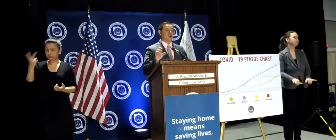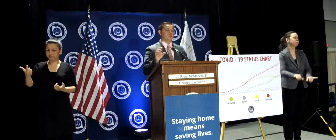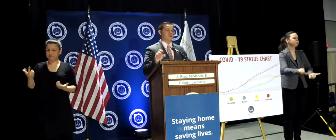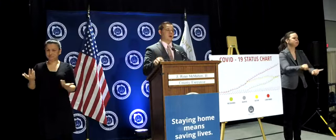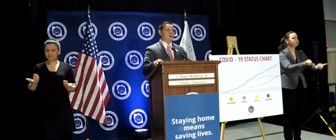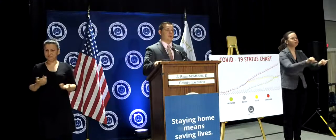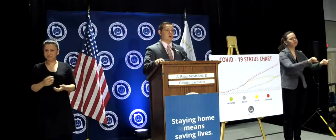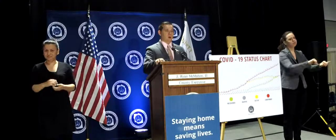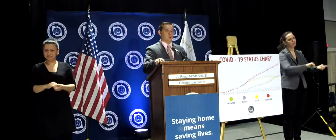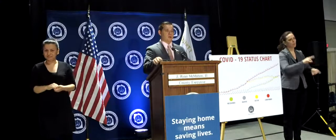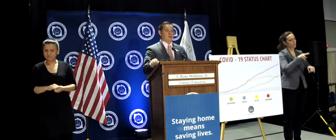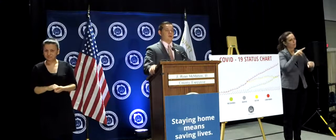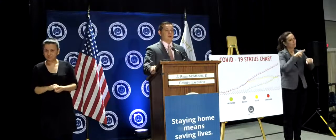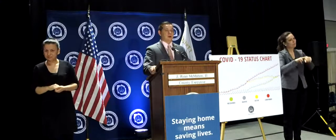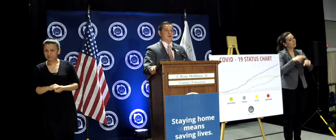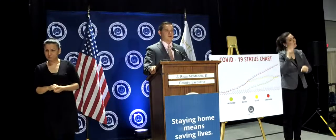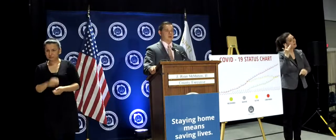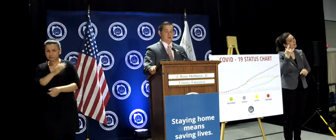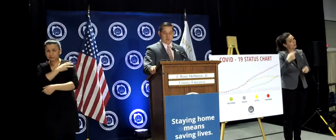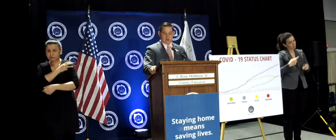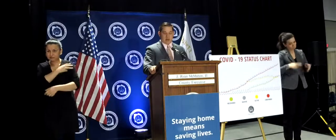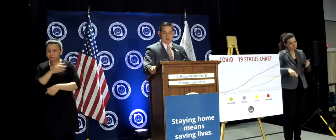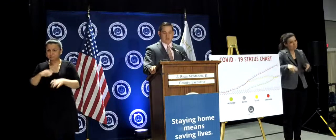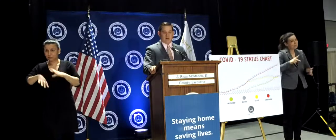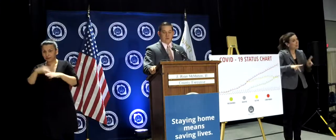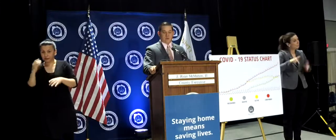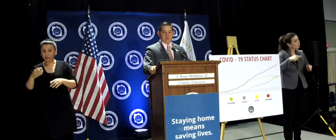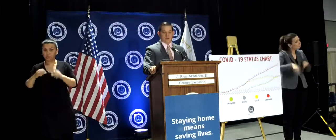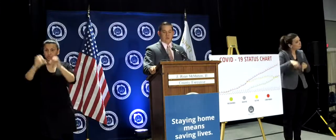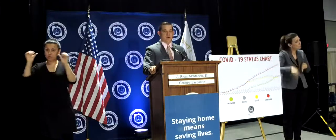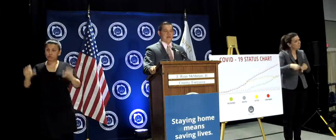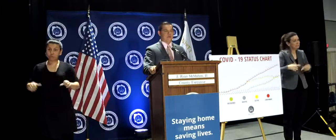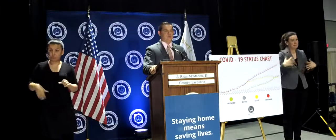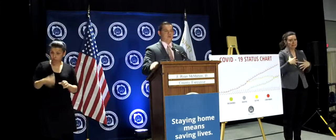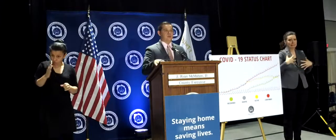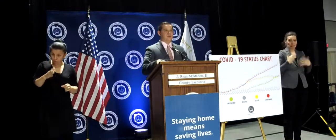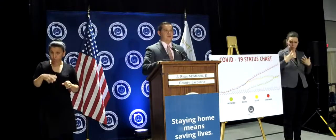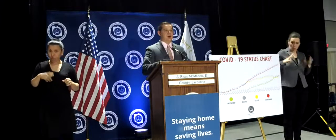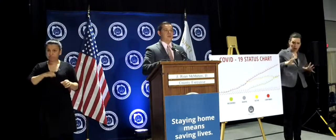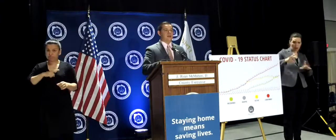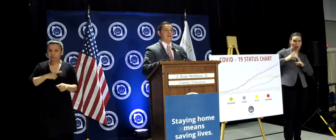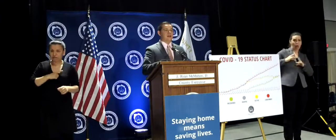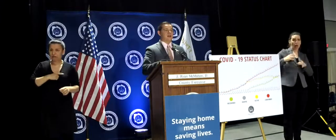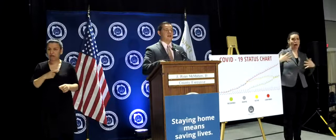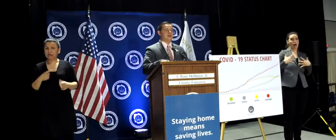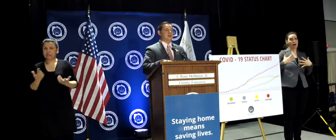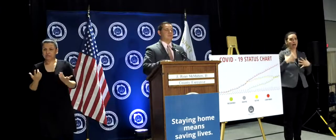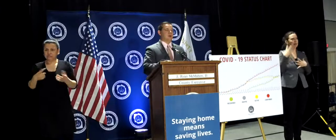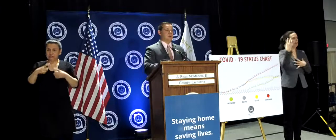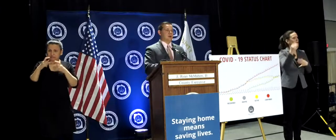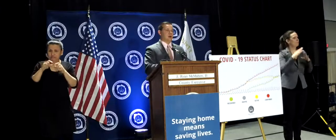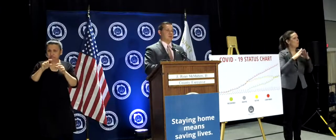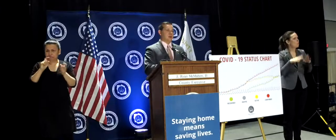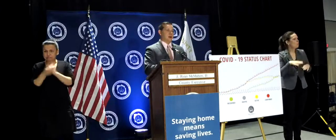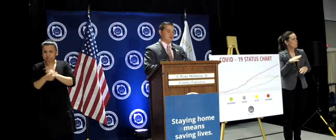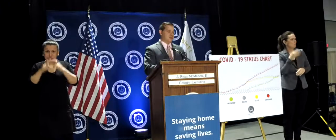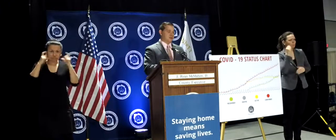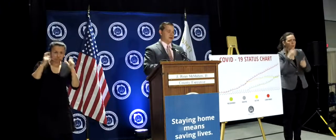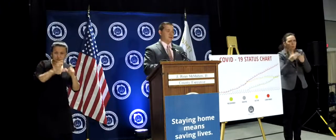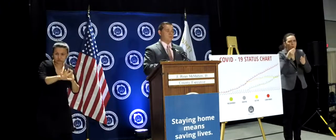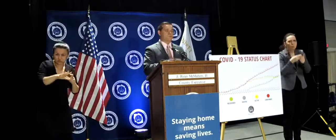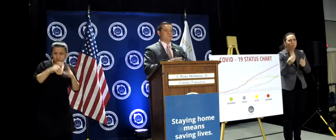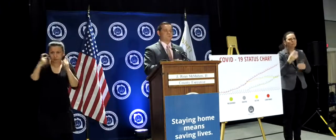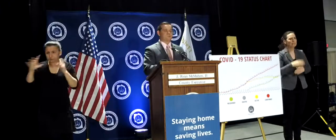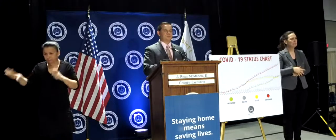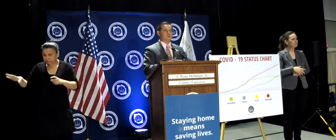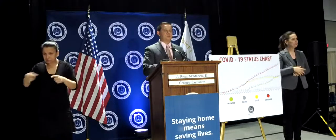very nervous about when they go out. So I think that will inspire confidence. It will help with anxiety, but it will also obviously